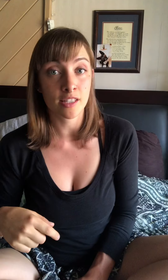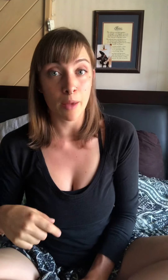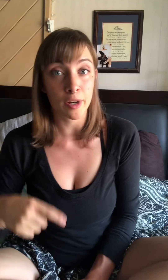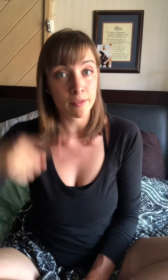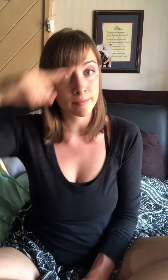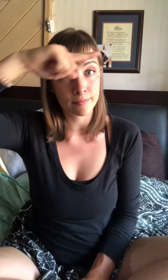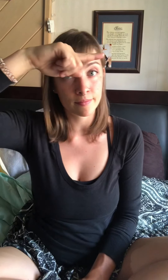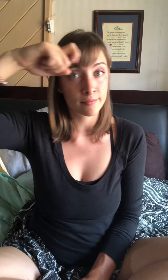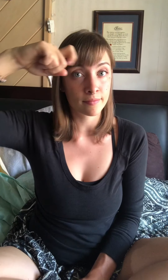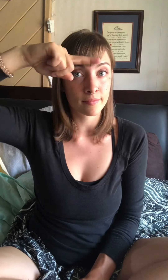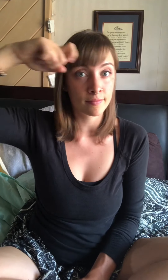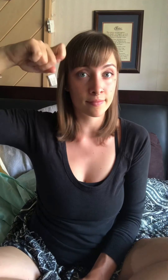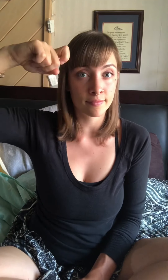Summer.